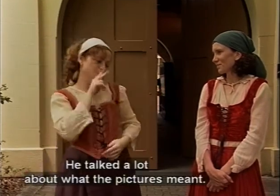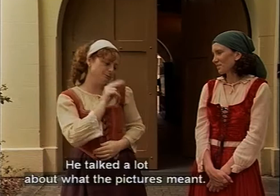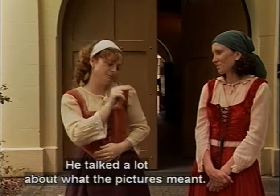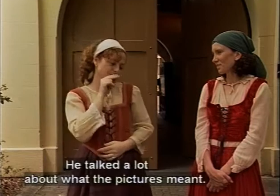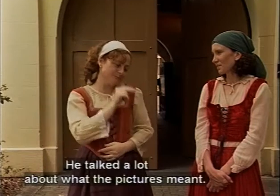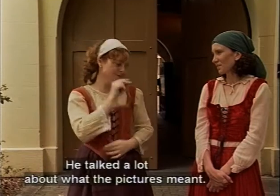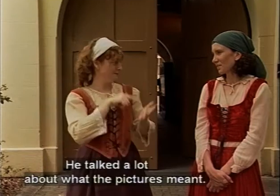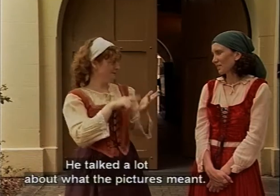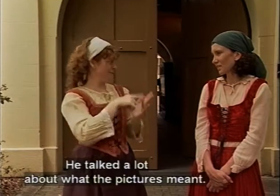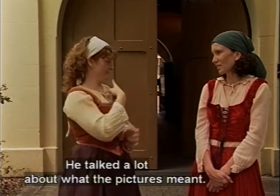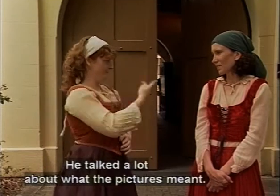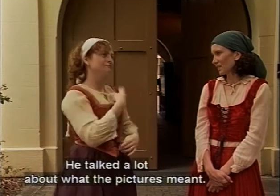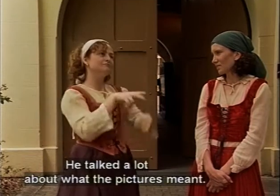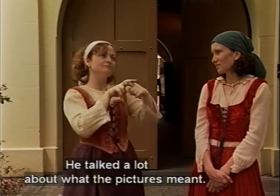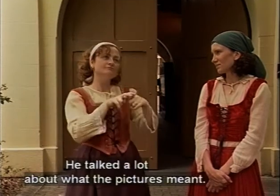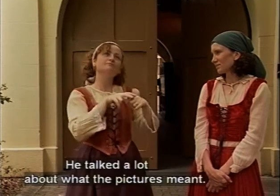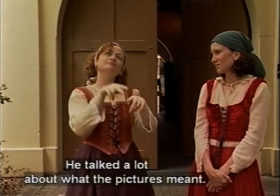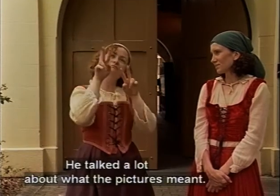He talked to us a lot about what the pictures meant.